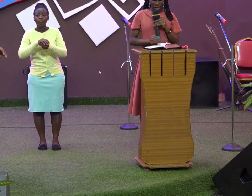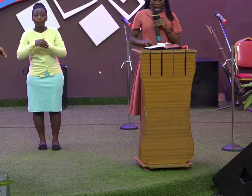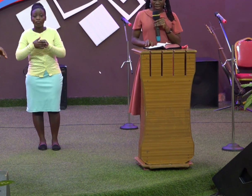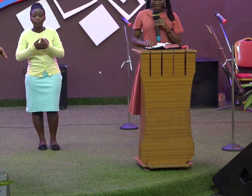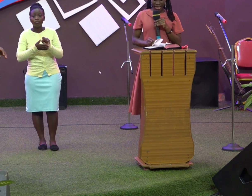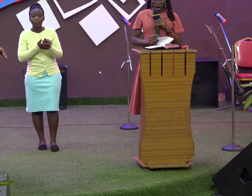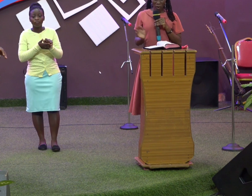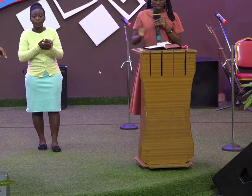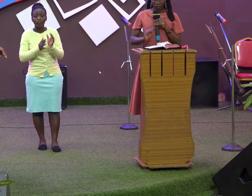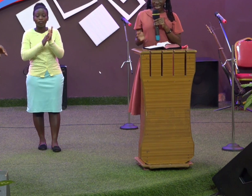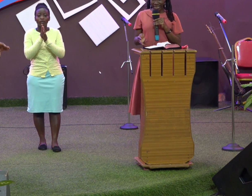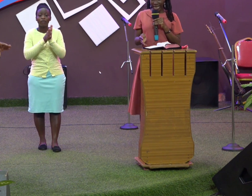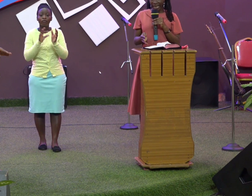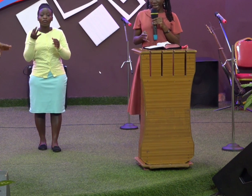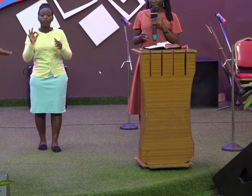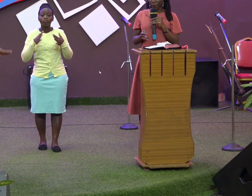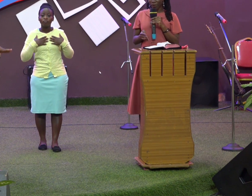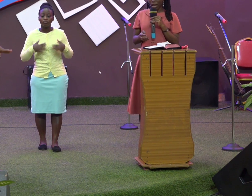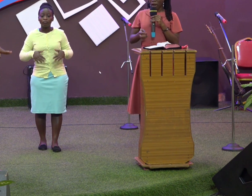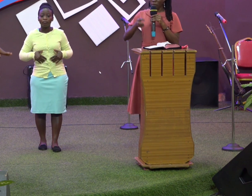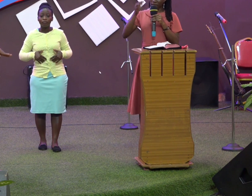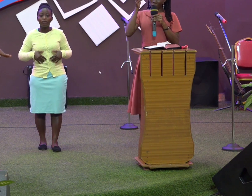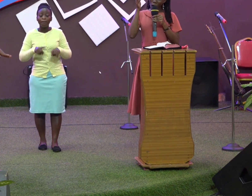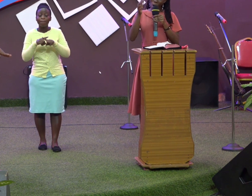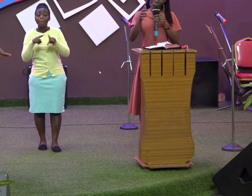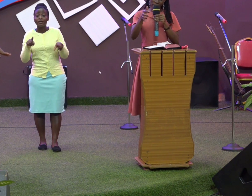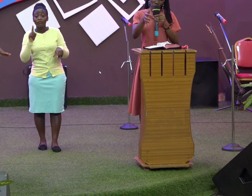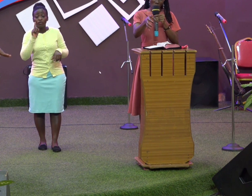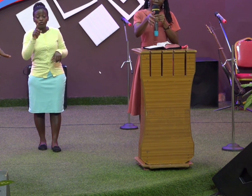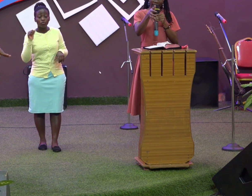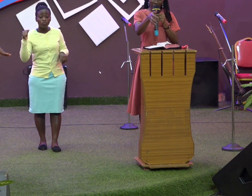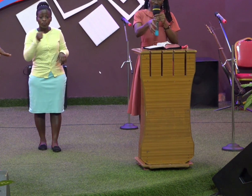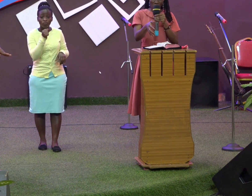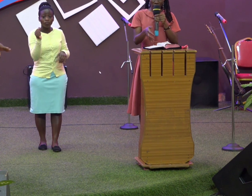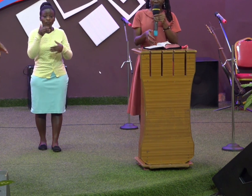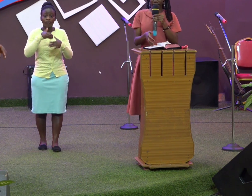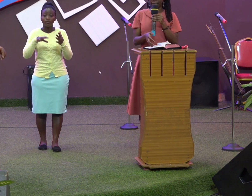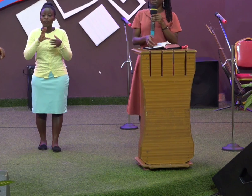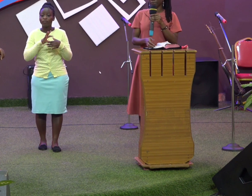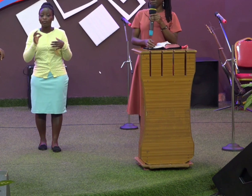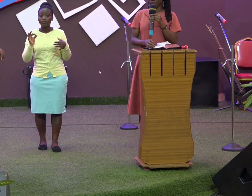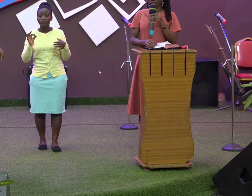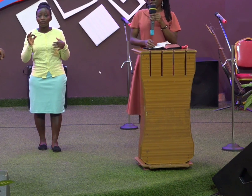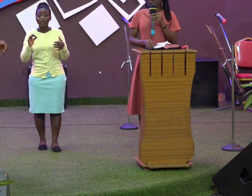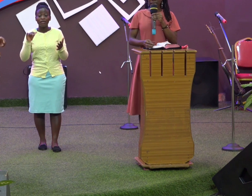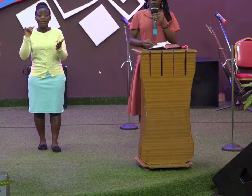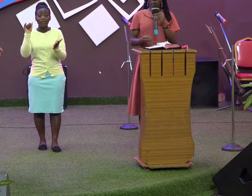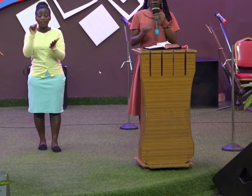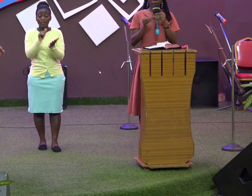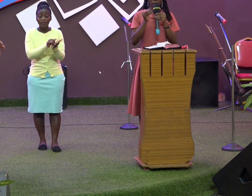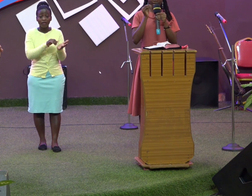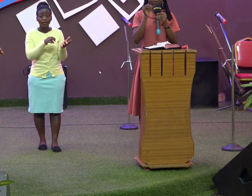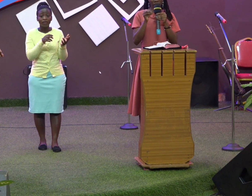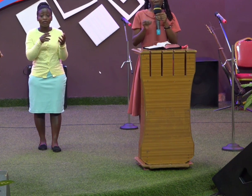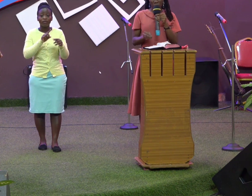always, and they are always fighting, but always walk in the Spirit. That's when